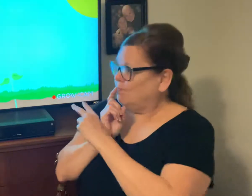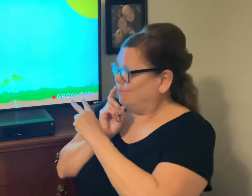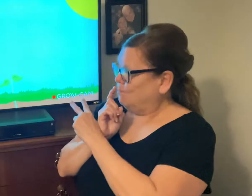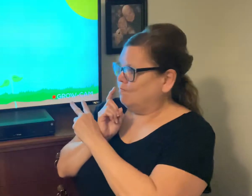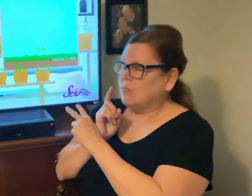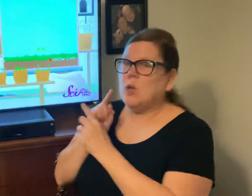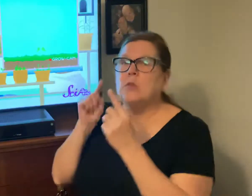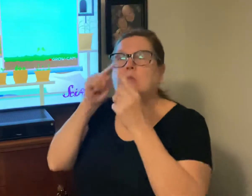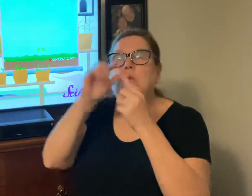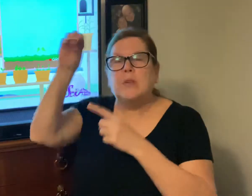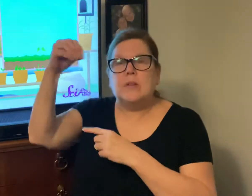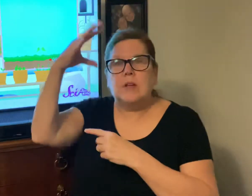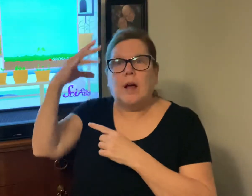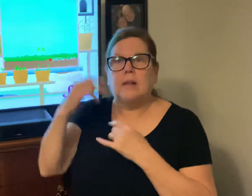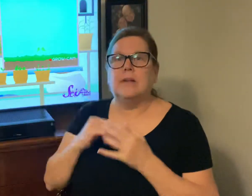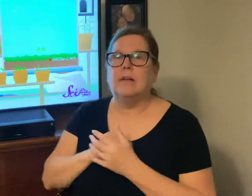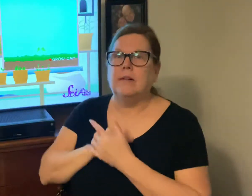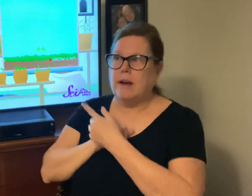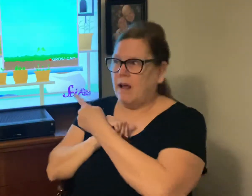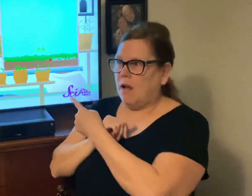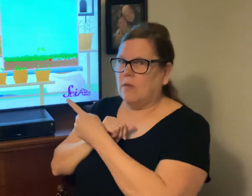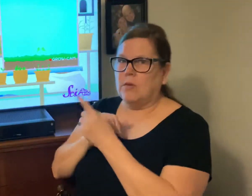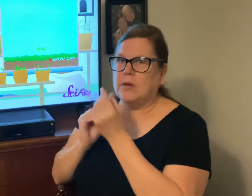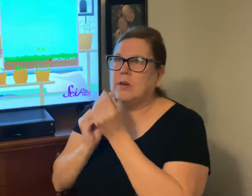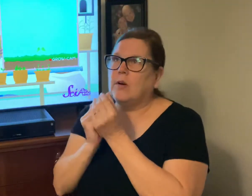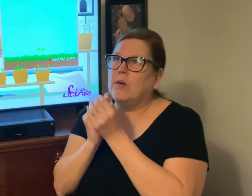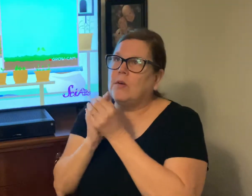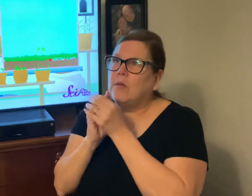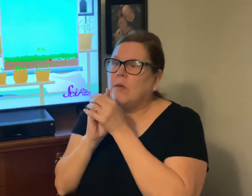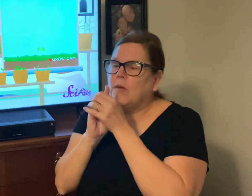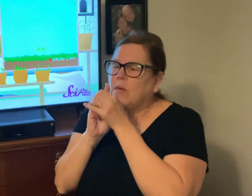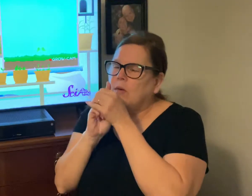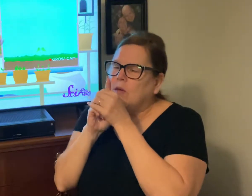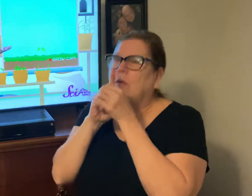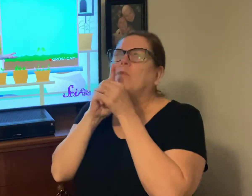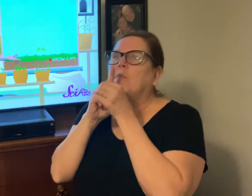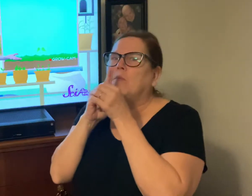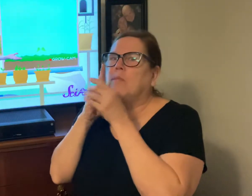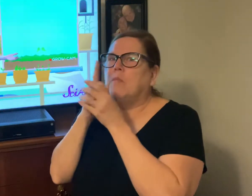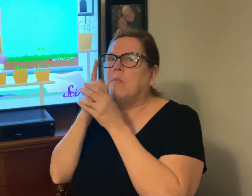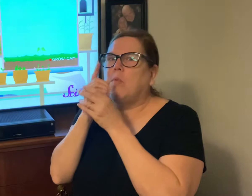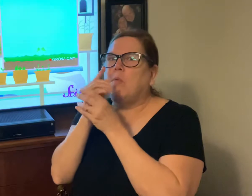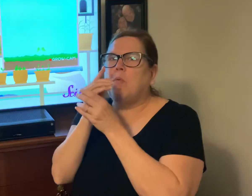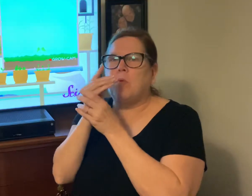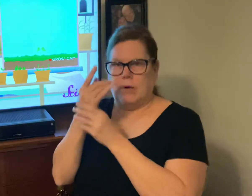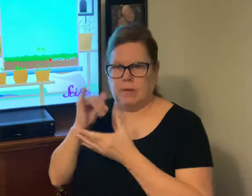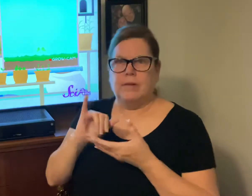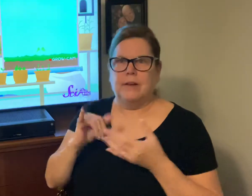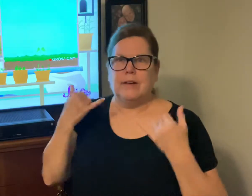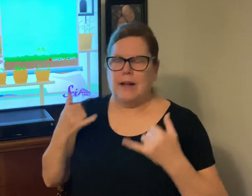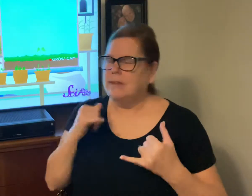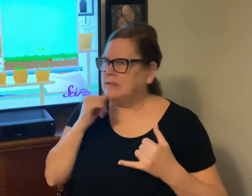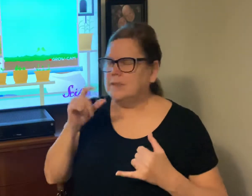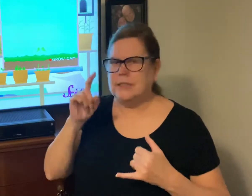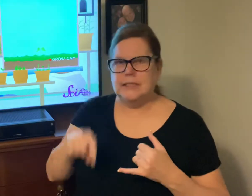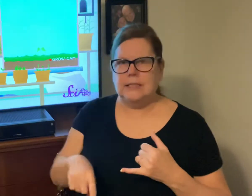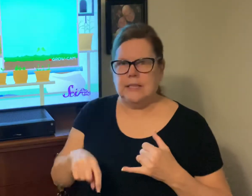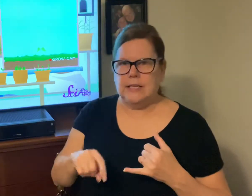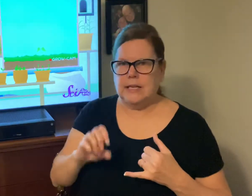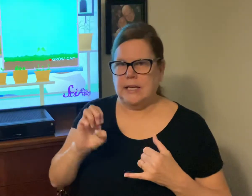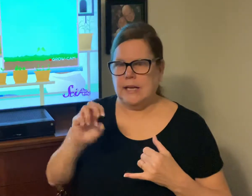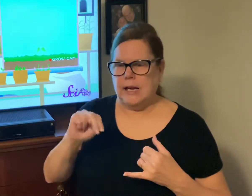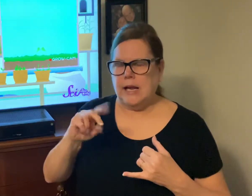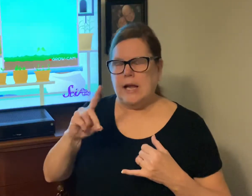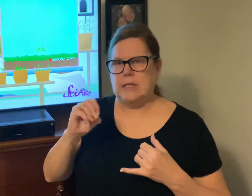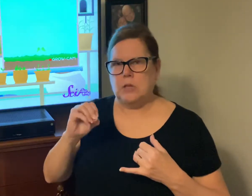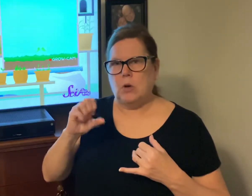towards the sunlight. Once the shoot breaks through the soil to the open air above, we say that it's sprouted. Now the plant doesn't need the endosperm anymore because